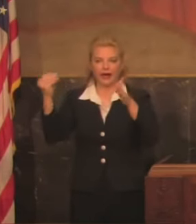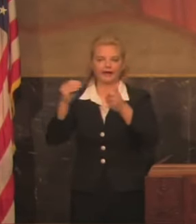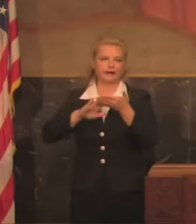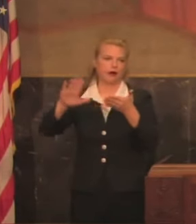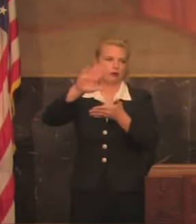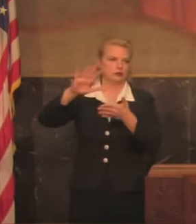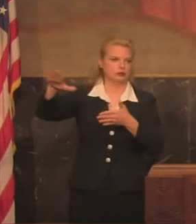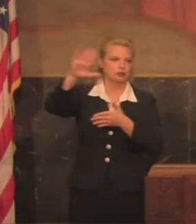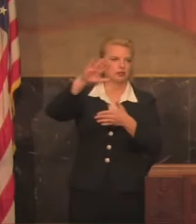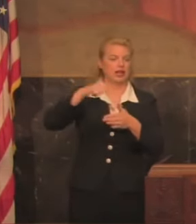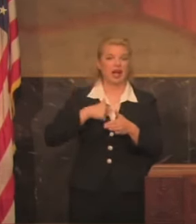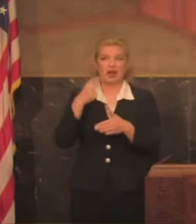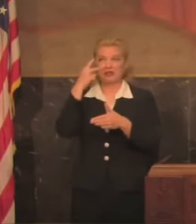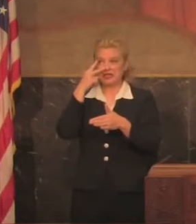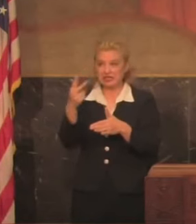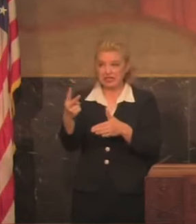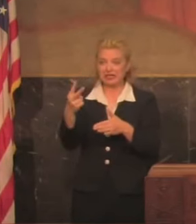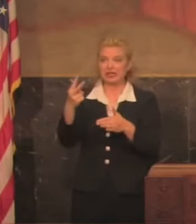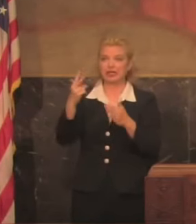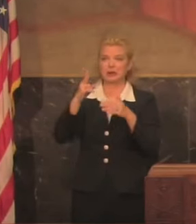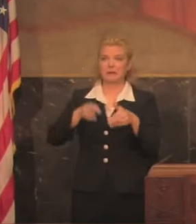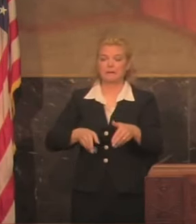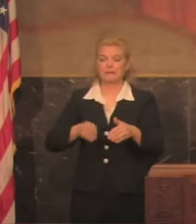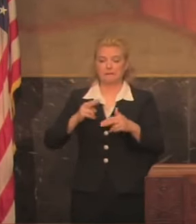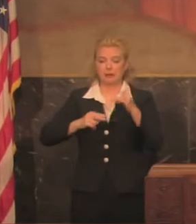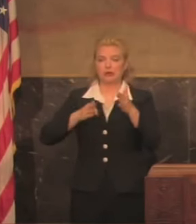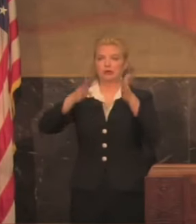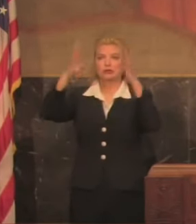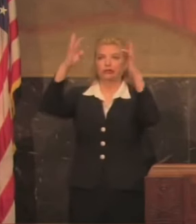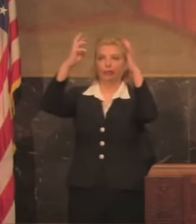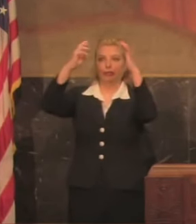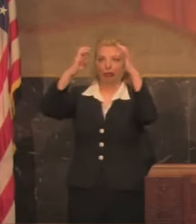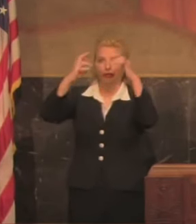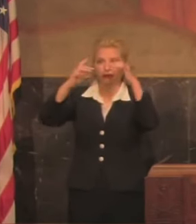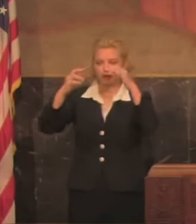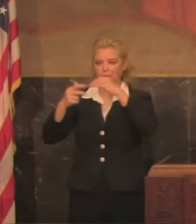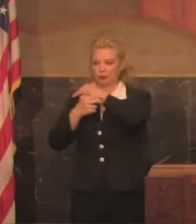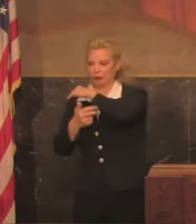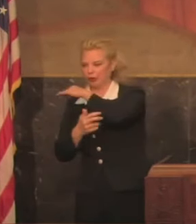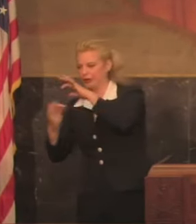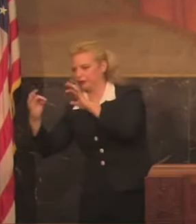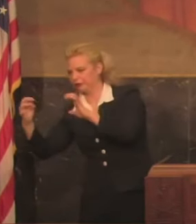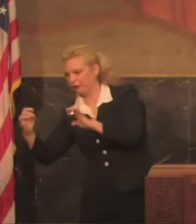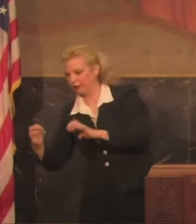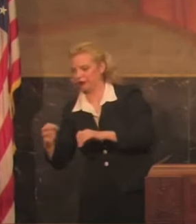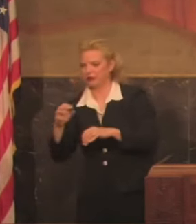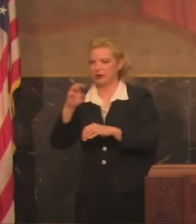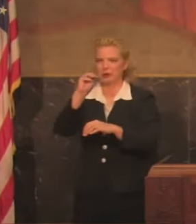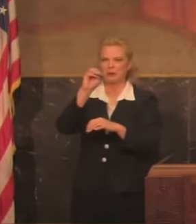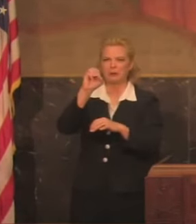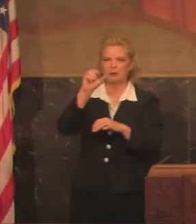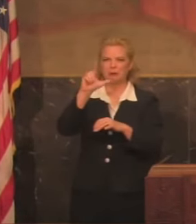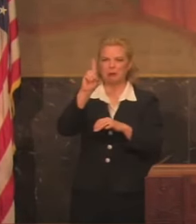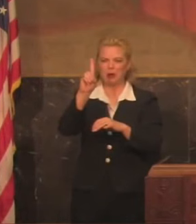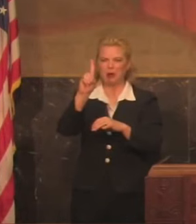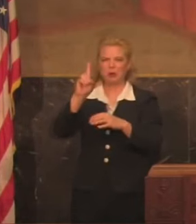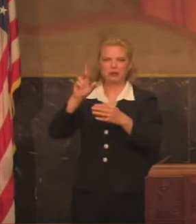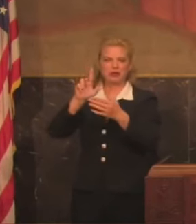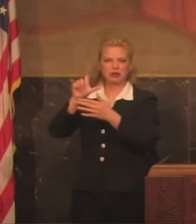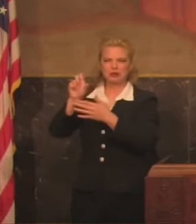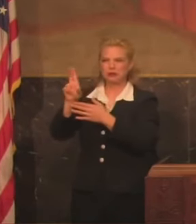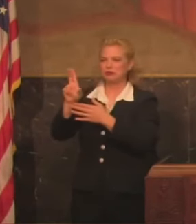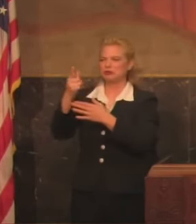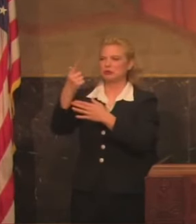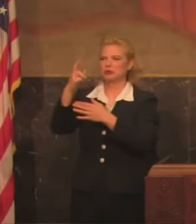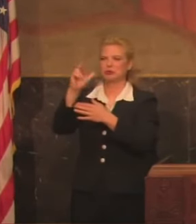seen firsthand the crumbling buildings, washed out roads and bridges, and moldy libraries at LSU, Grambling, Southern, and